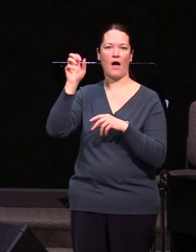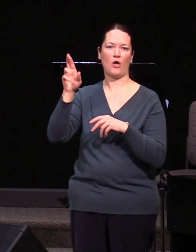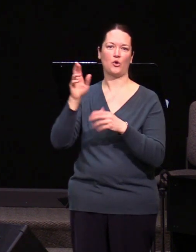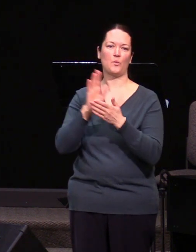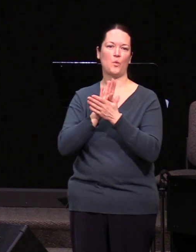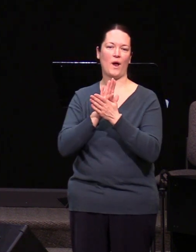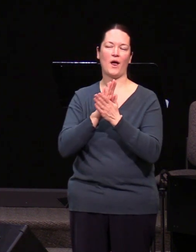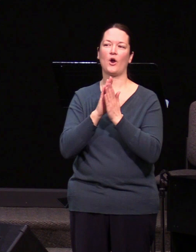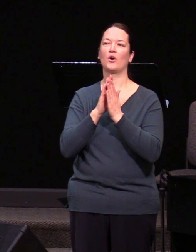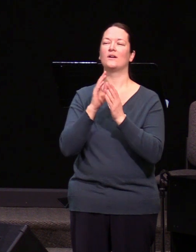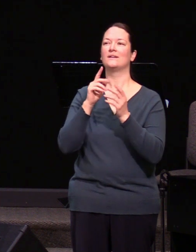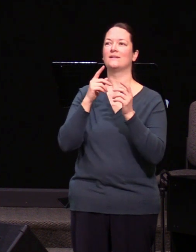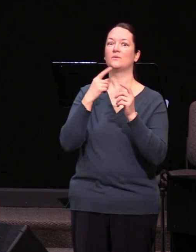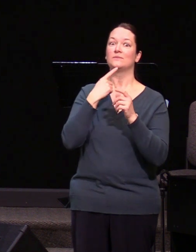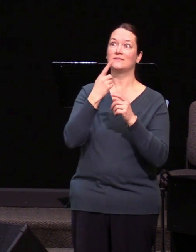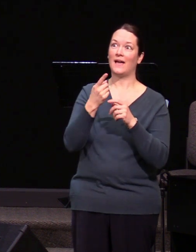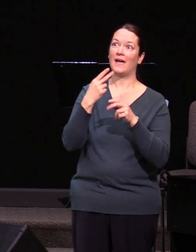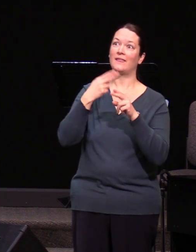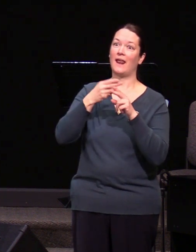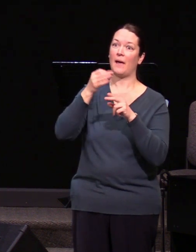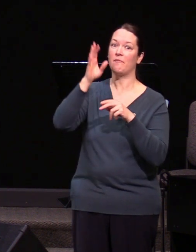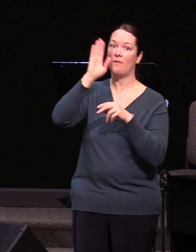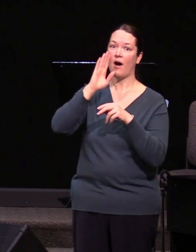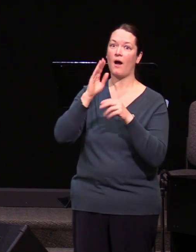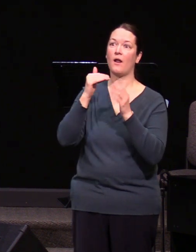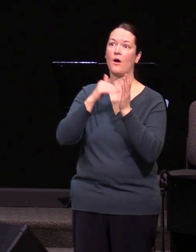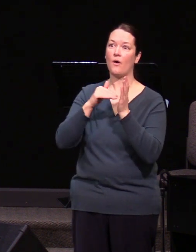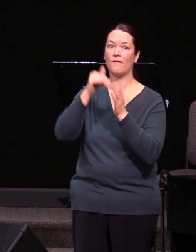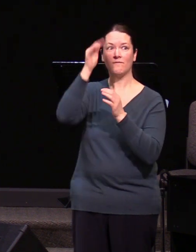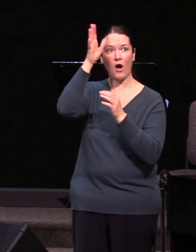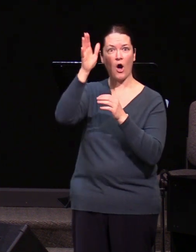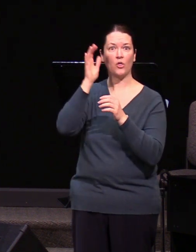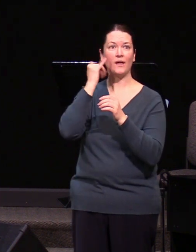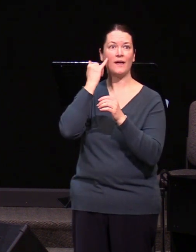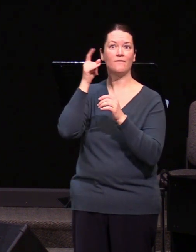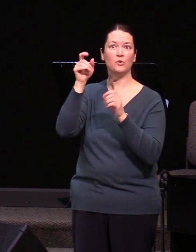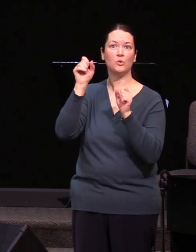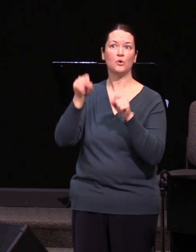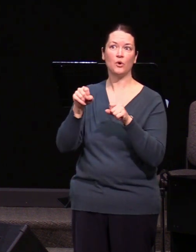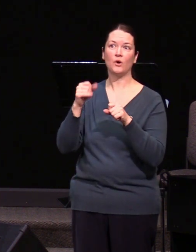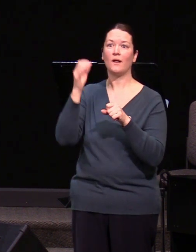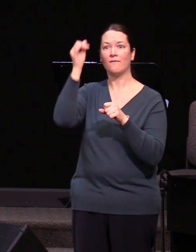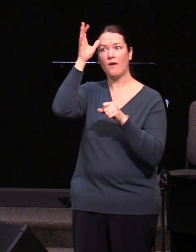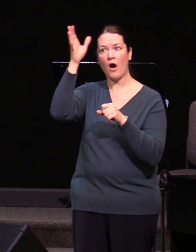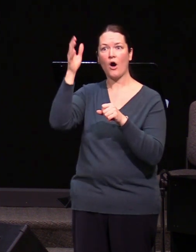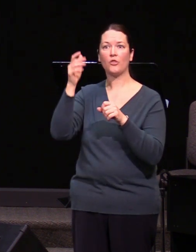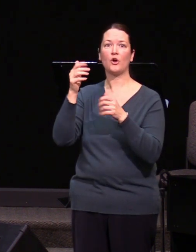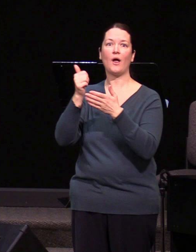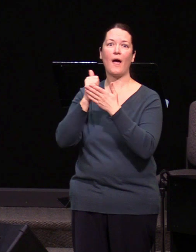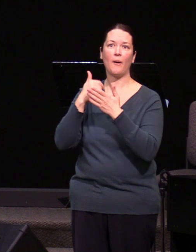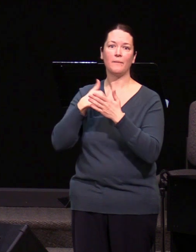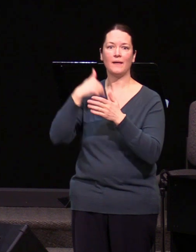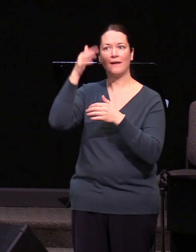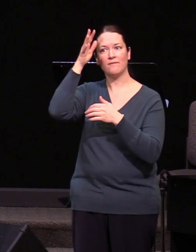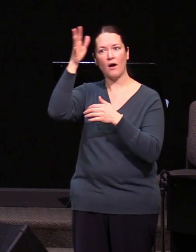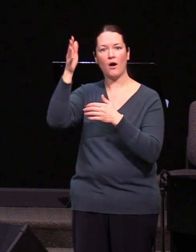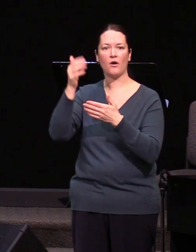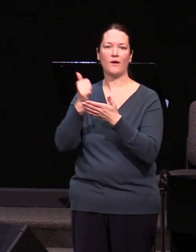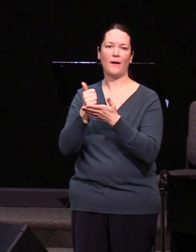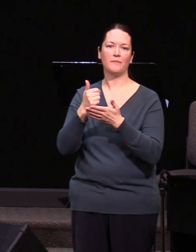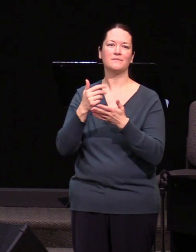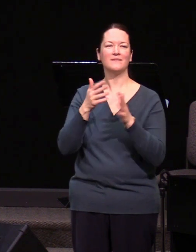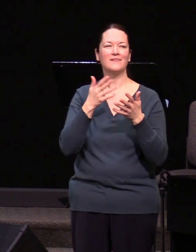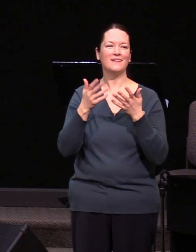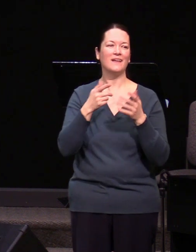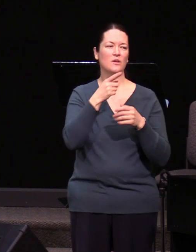we just keep saying the name of God over and over again, it's like, Father, if you could just, Father, if you could just lift me up, Father, if you could just help me, Father.